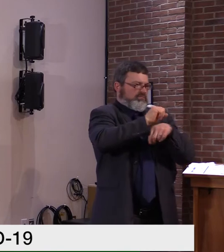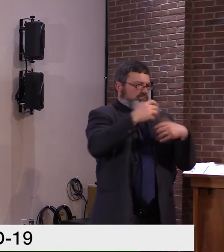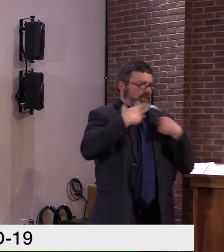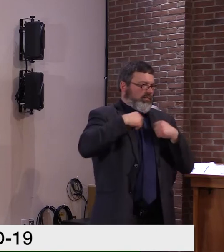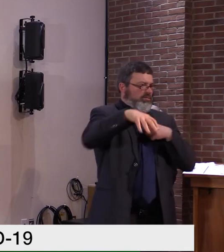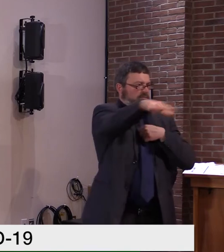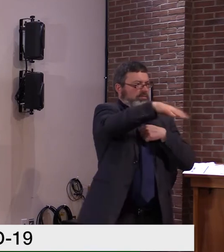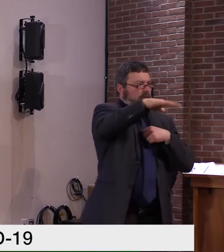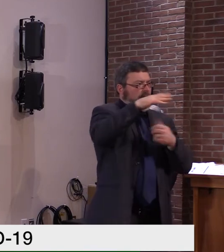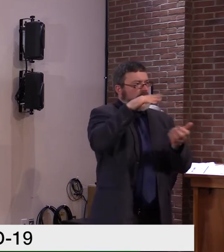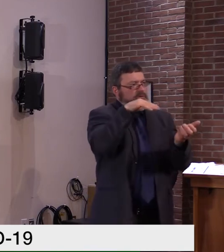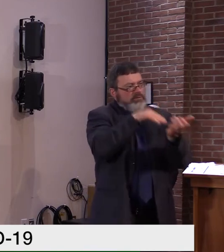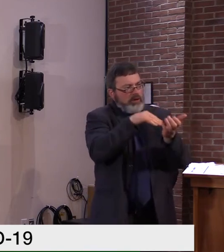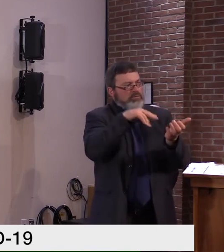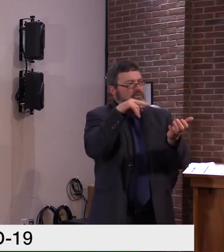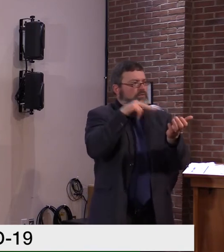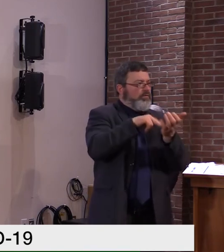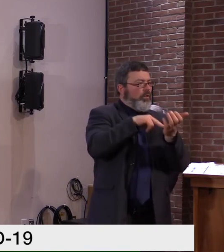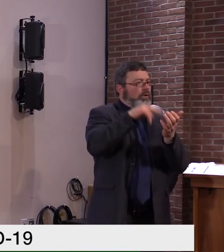is all set.